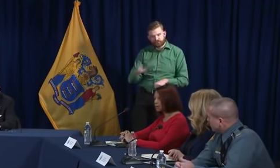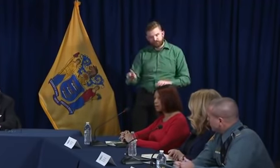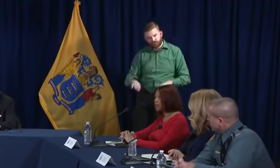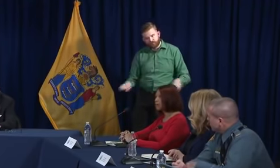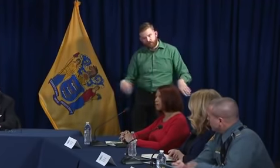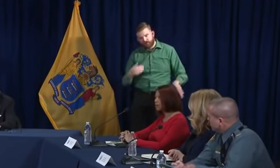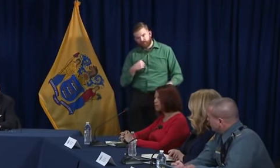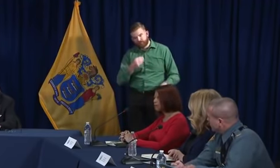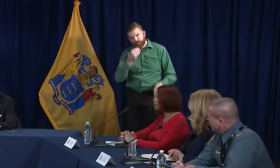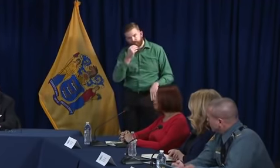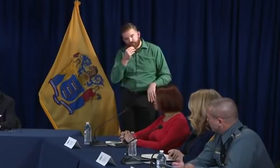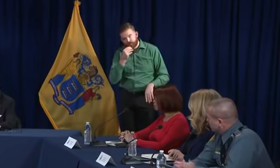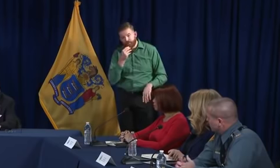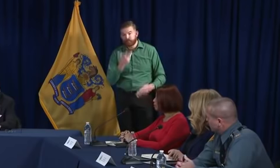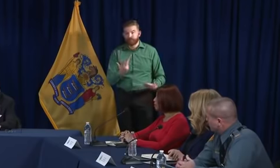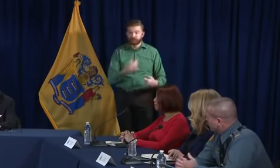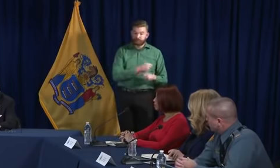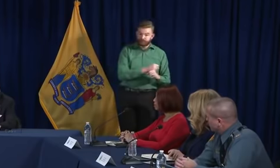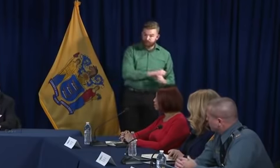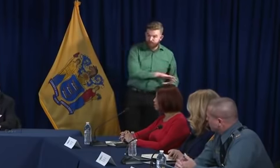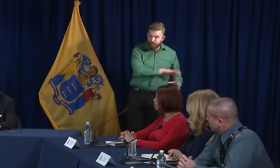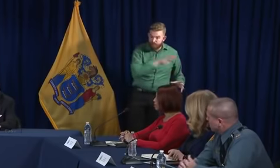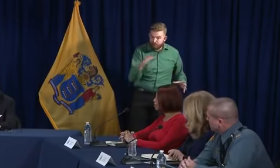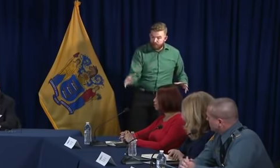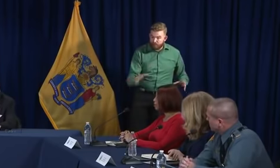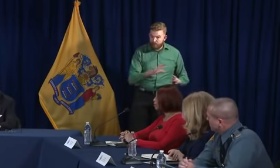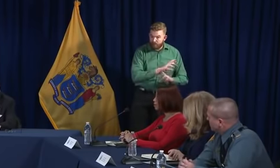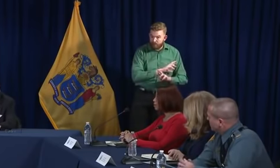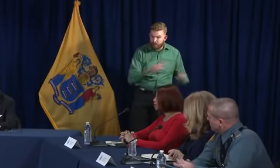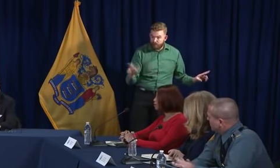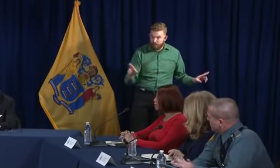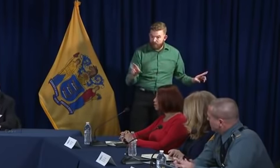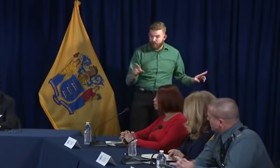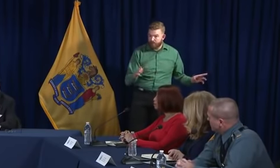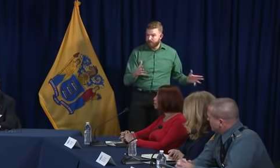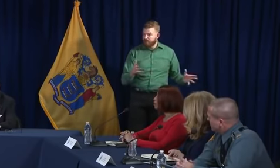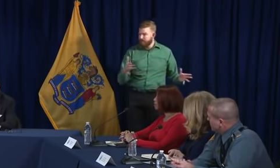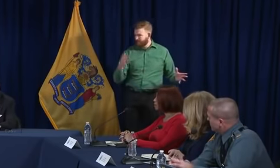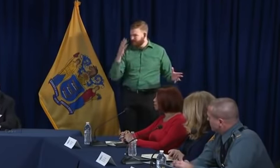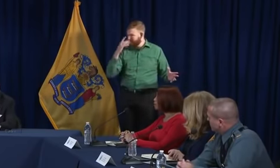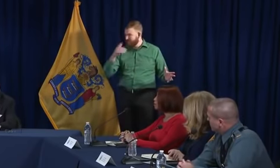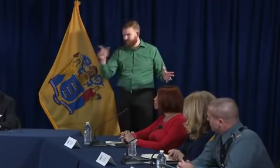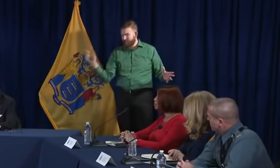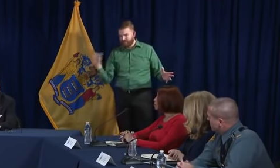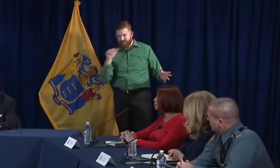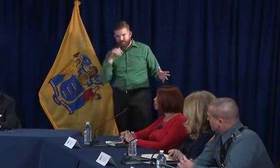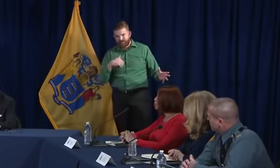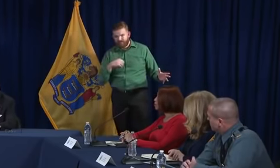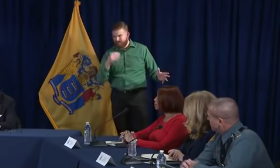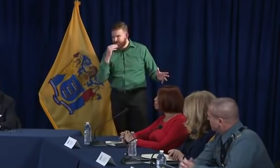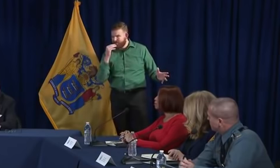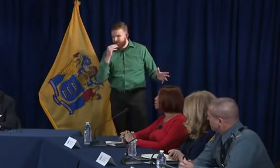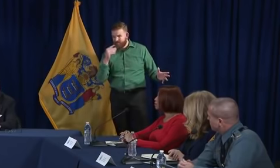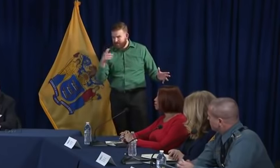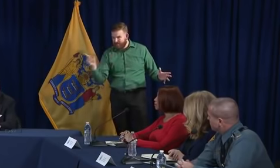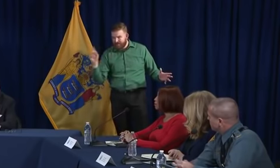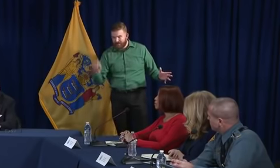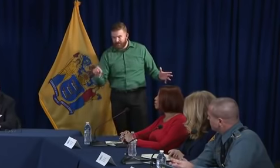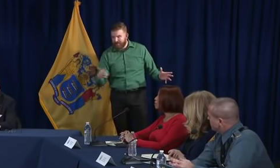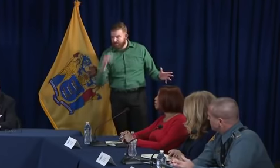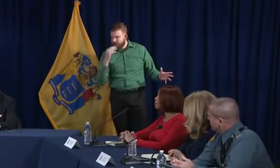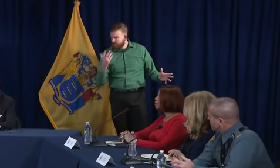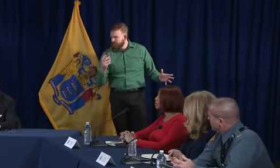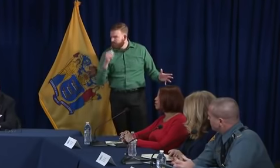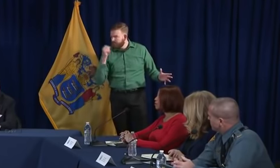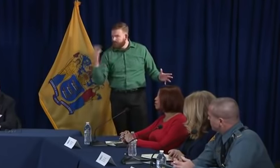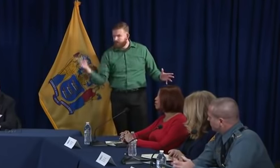the meals, and we know for sure that there are literally tens of thousands, in fact, I think it's a couple of 100,000 in total,